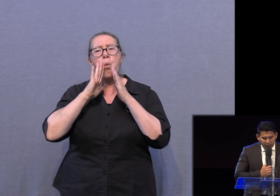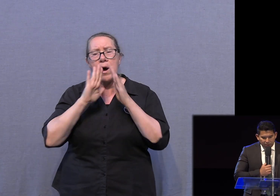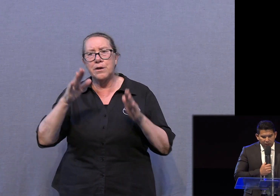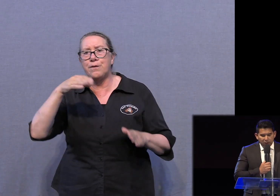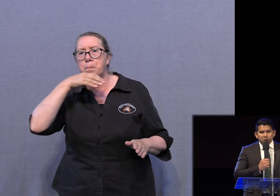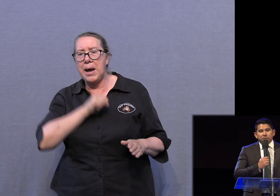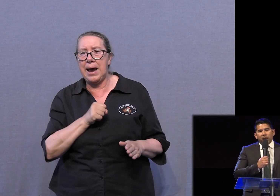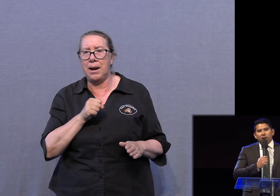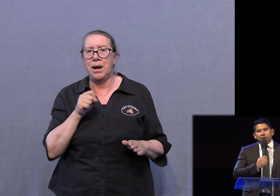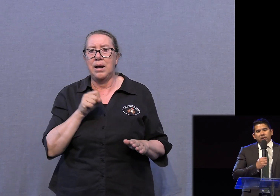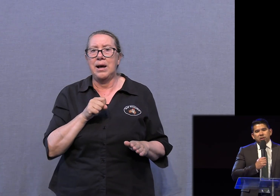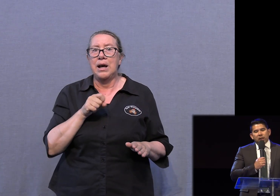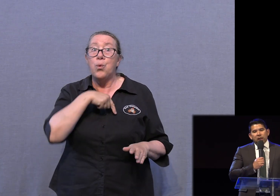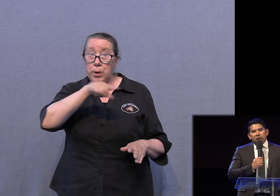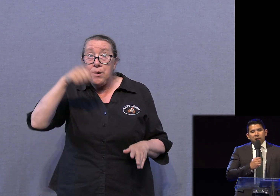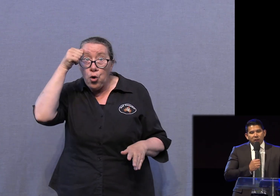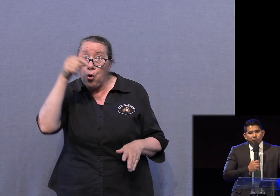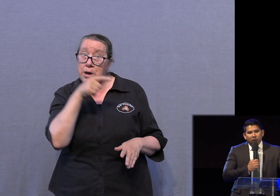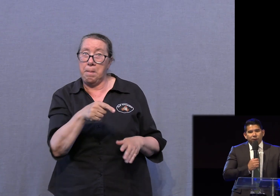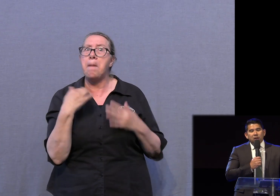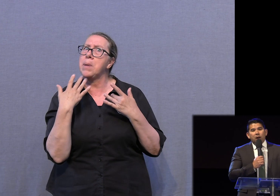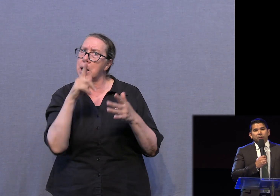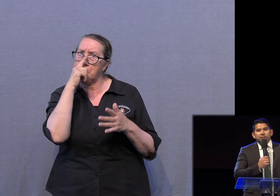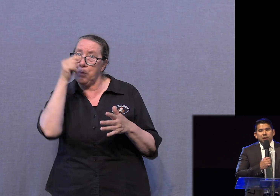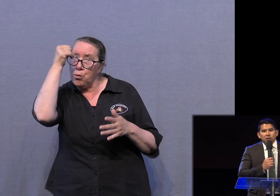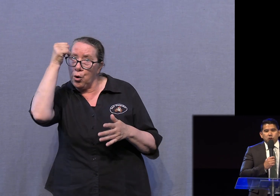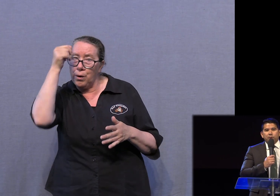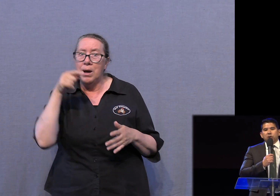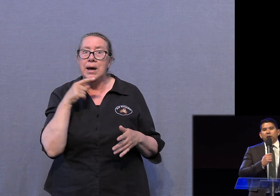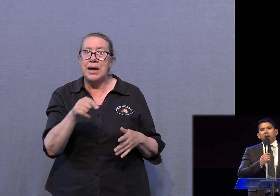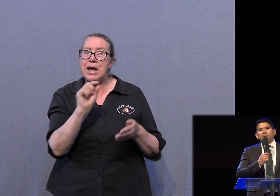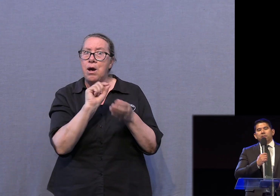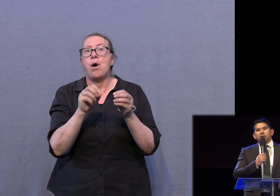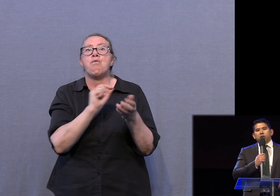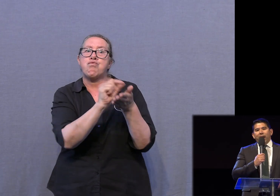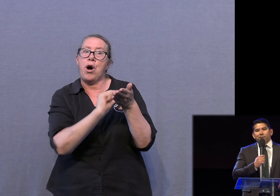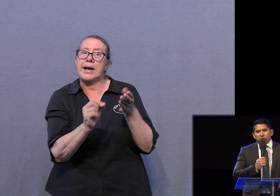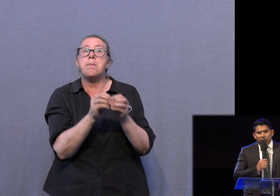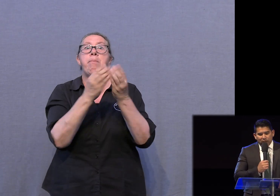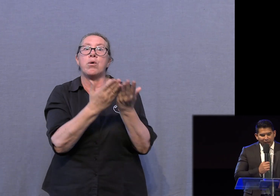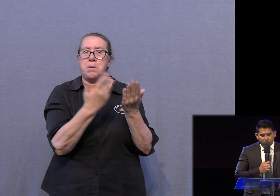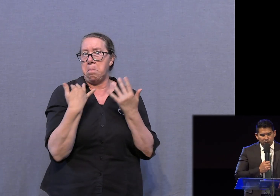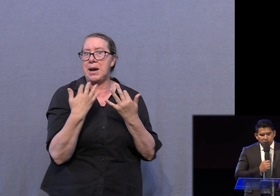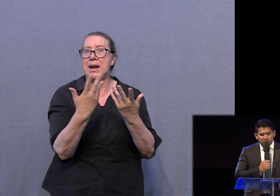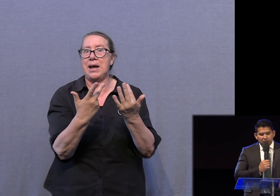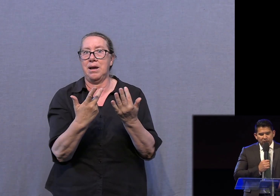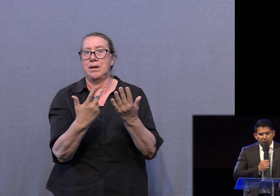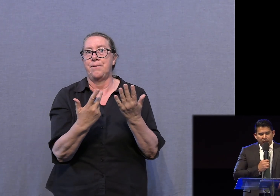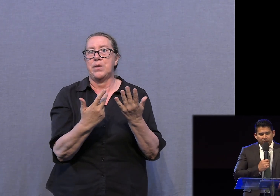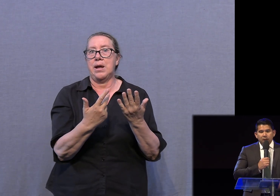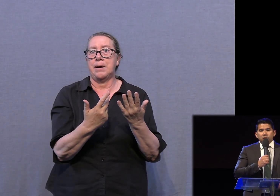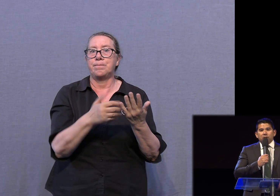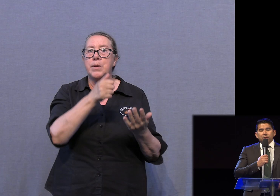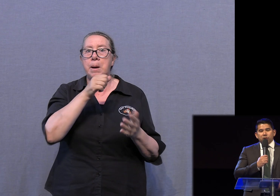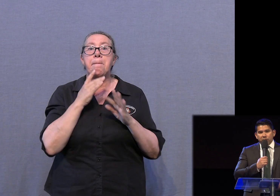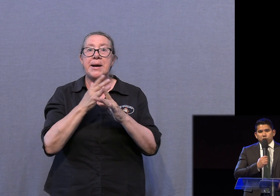introduction. Being known to many of us, he is a prolific author whose books litter much of apostolic libraries,